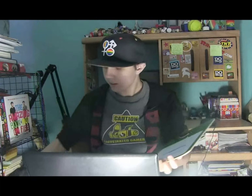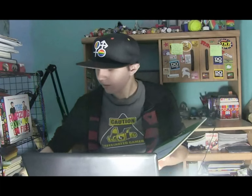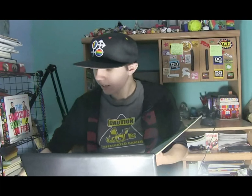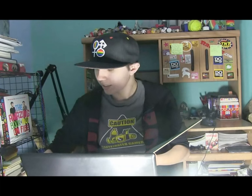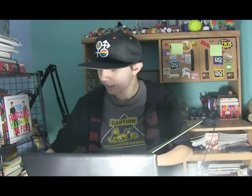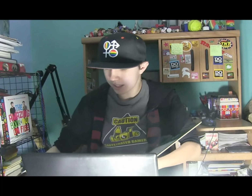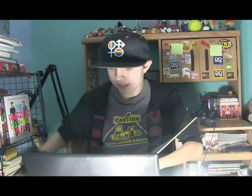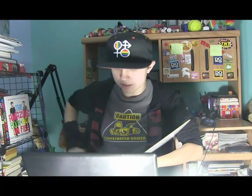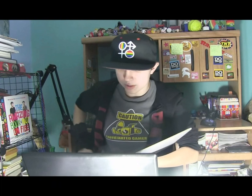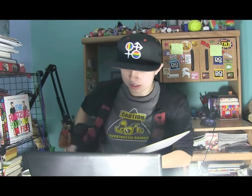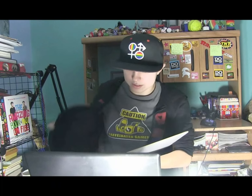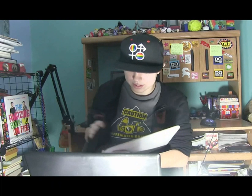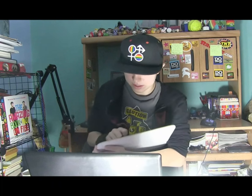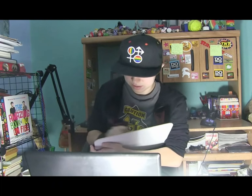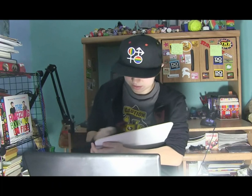Alright, let's continue with this.